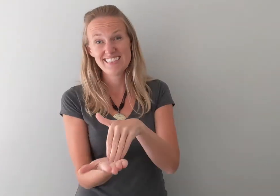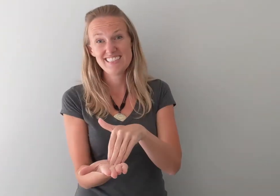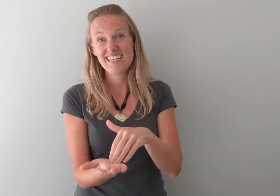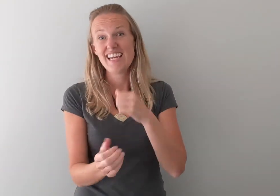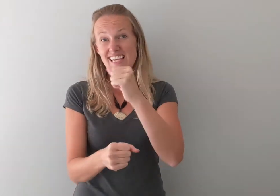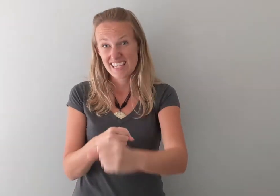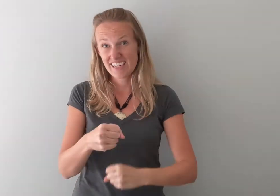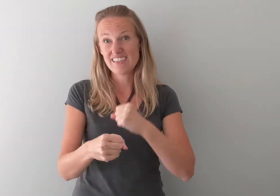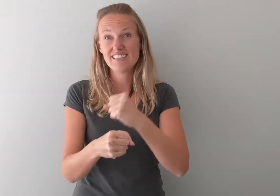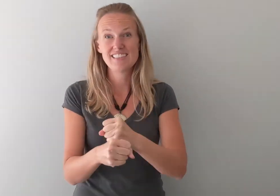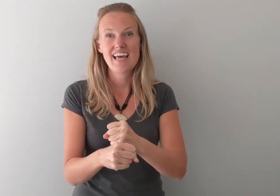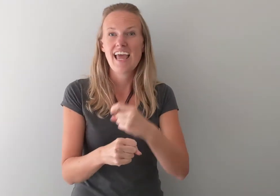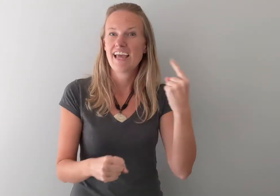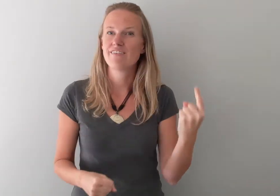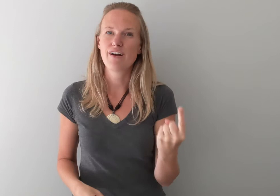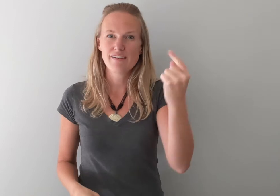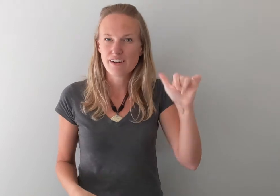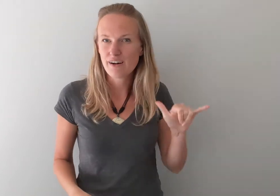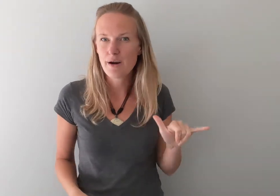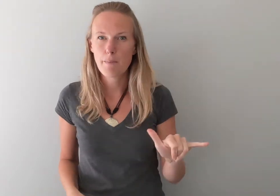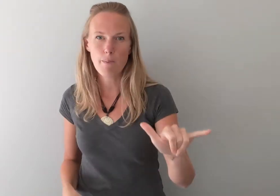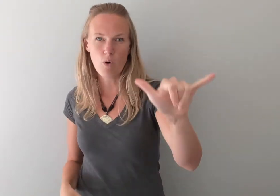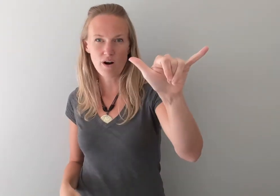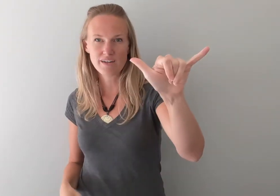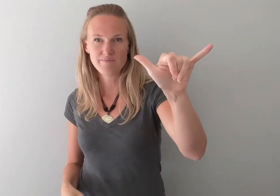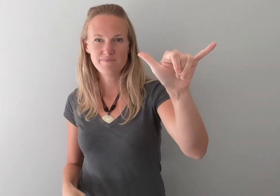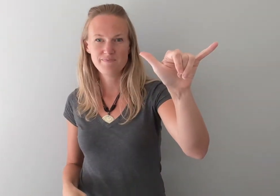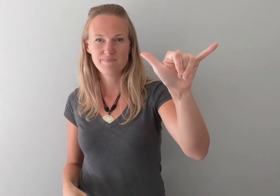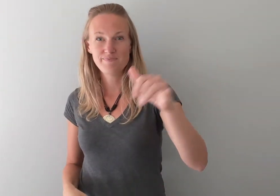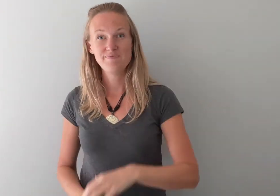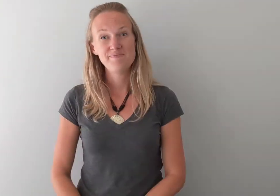10,000 years and forevermore.